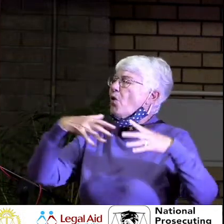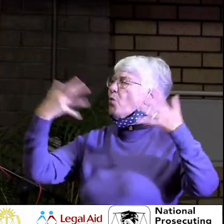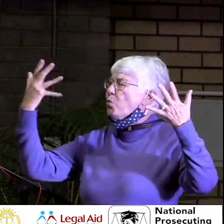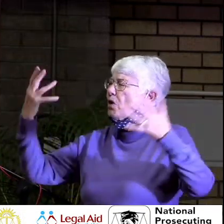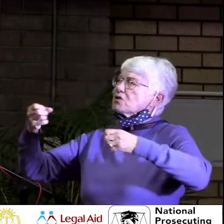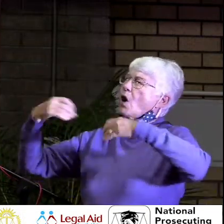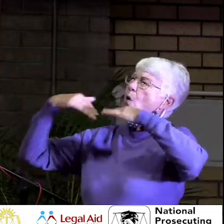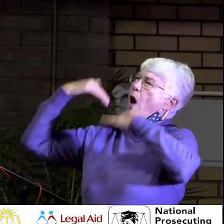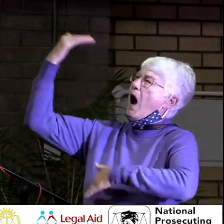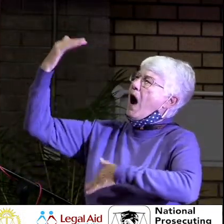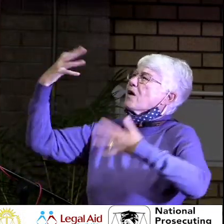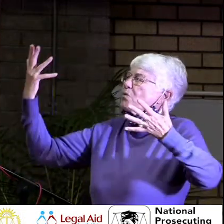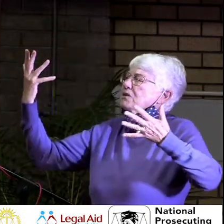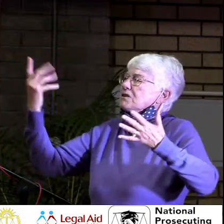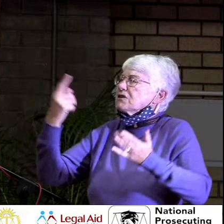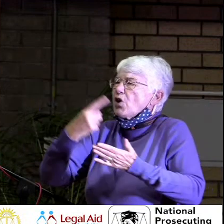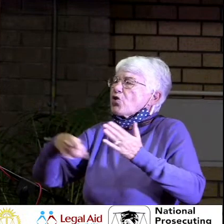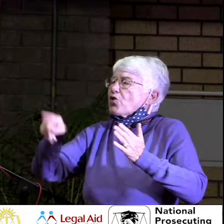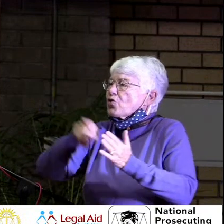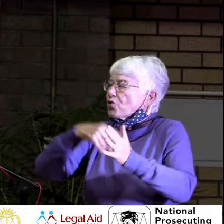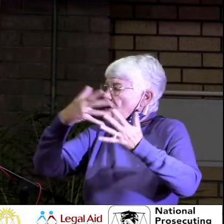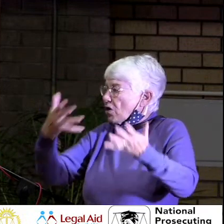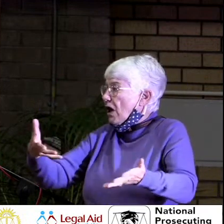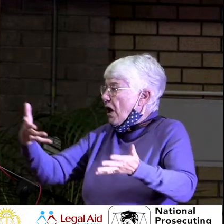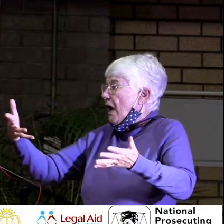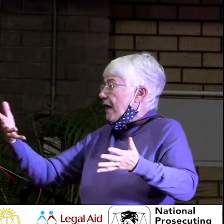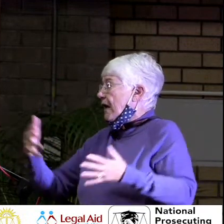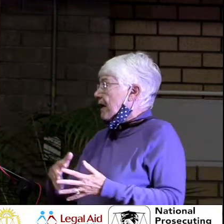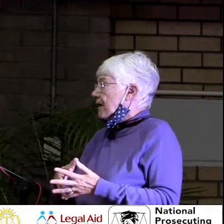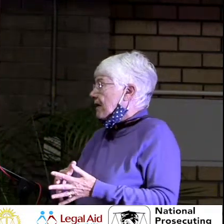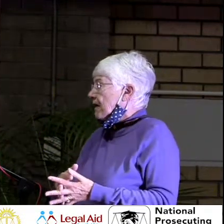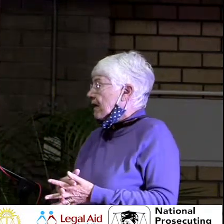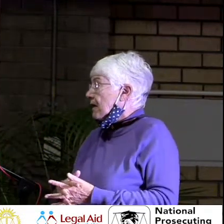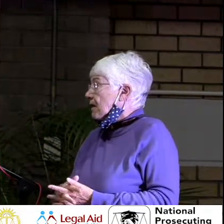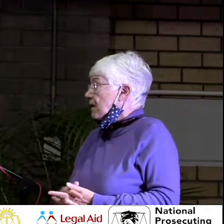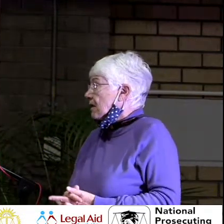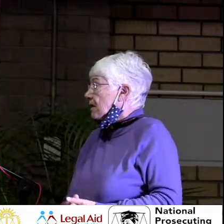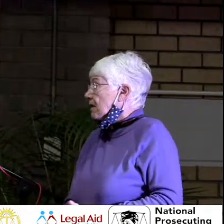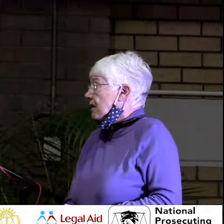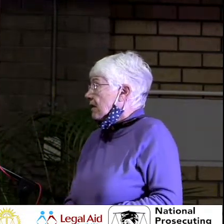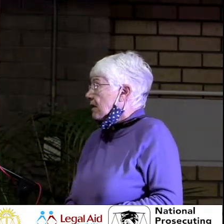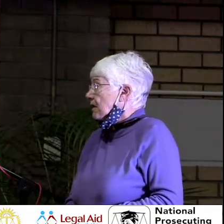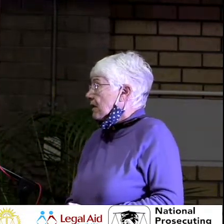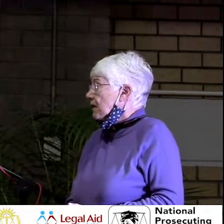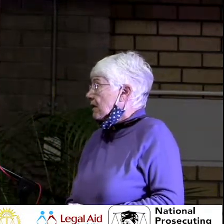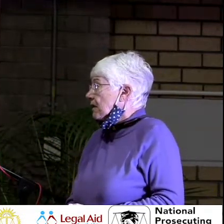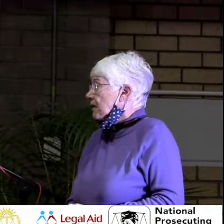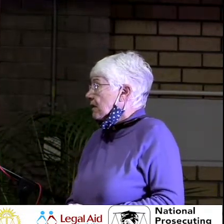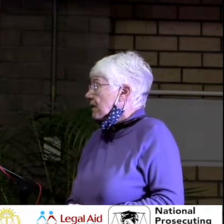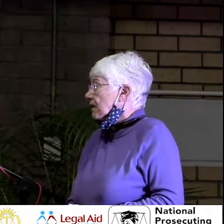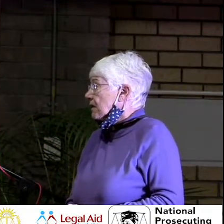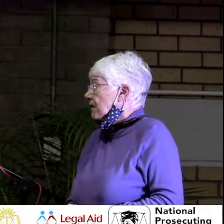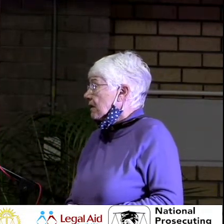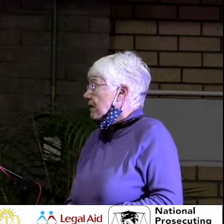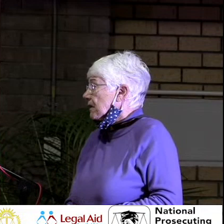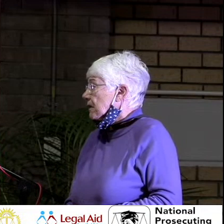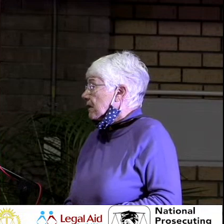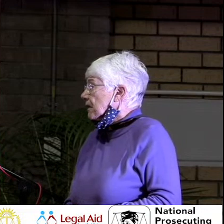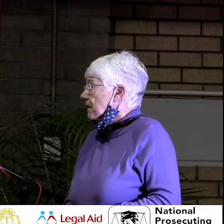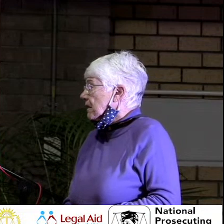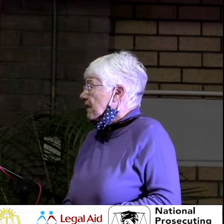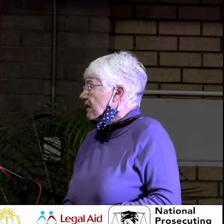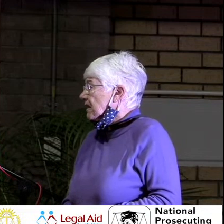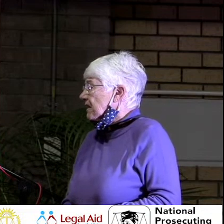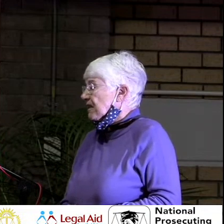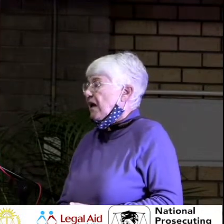of course, with you, that most of them, as we do in-depth assessment, we find that they have got issues of anger. We have